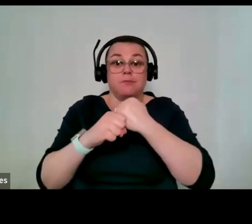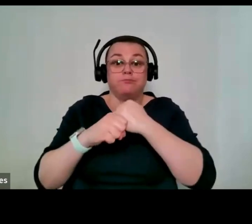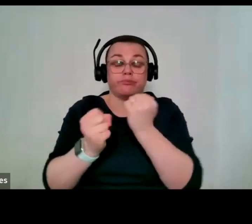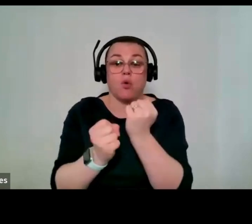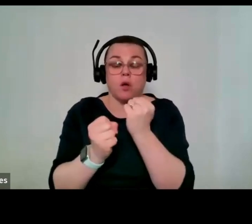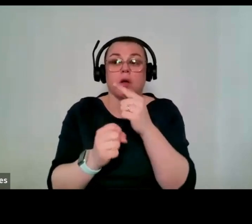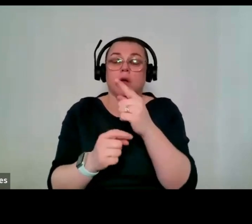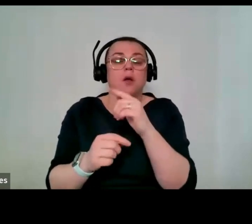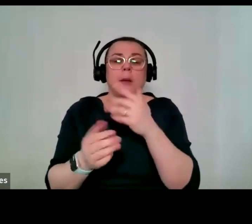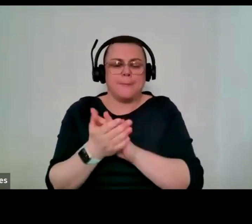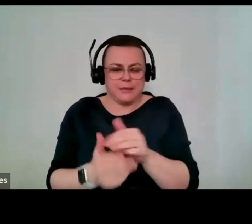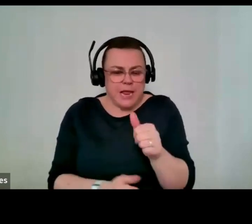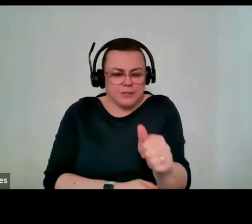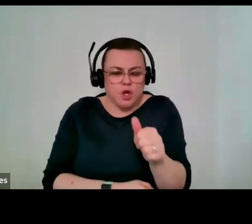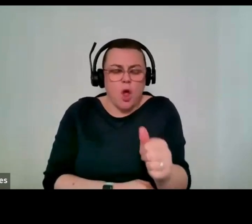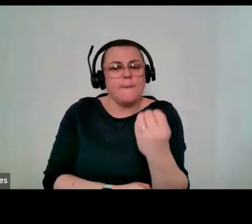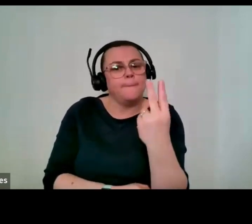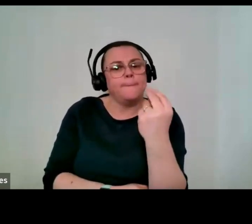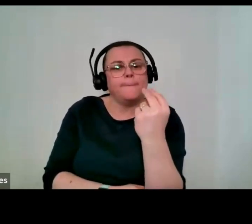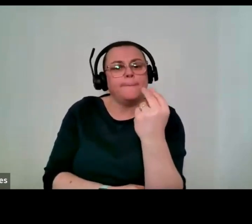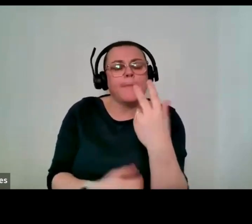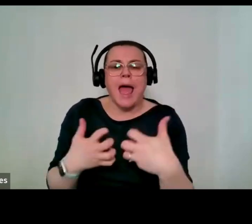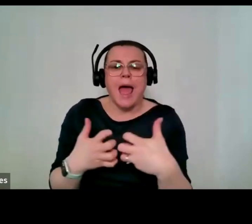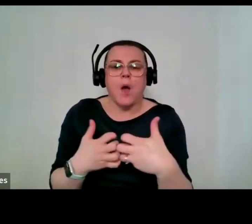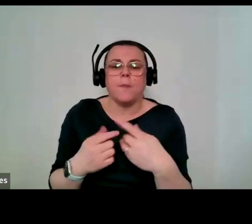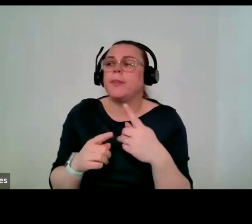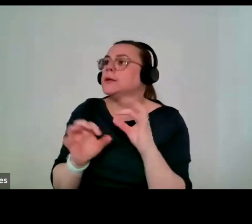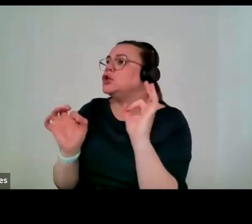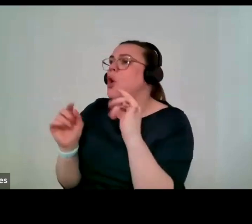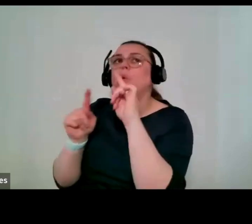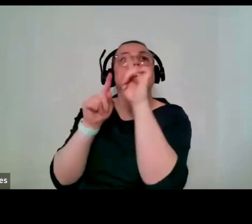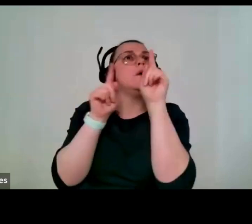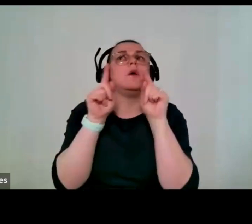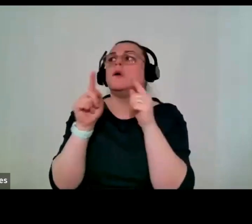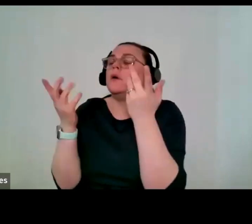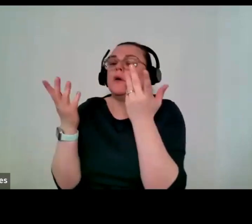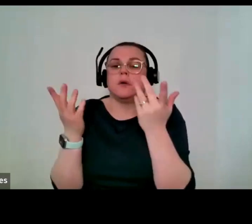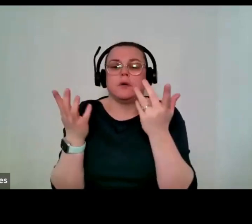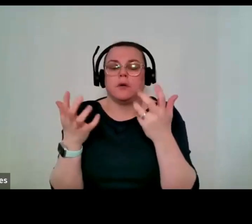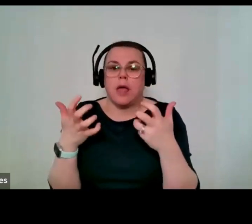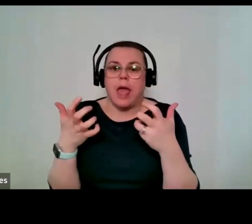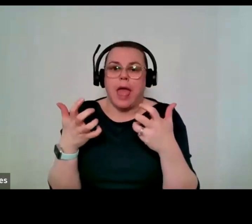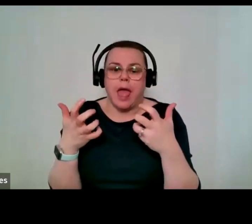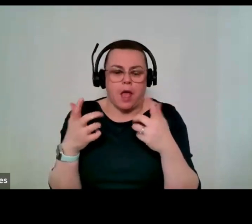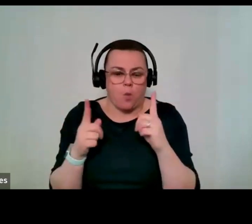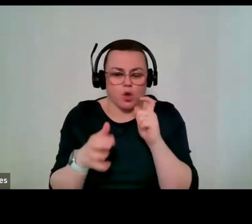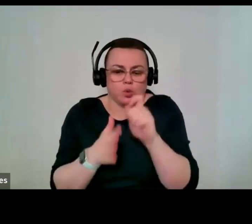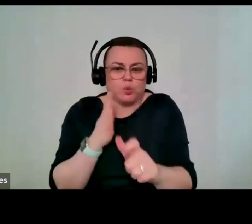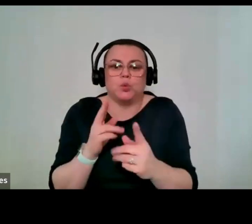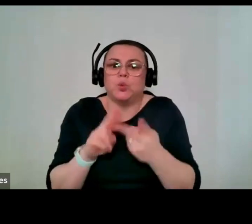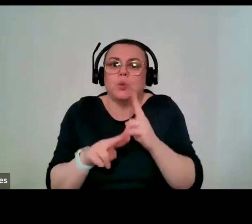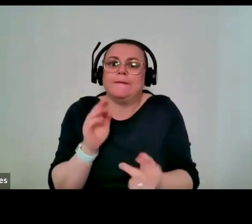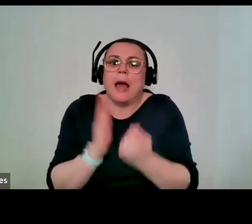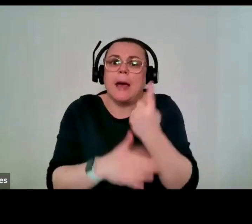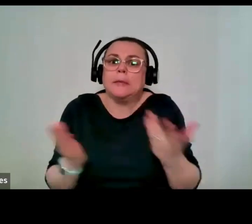the intercom, there's no procedures around, what should we do if that happens?